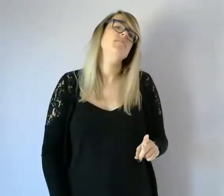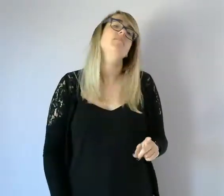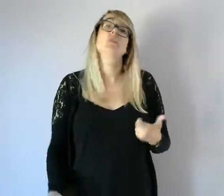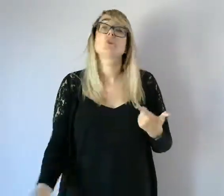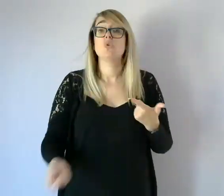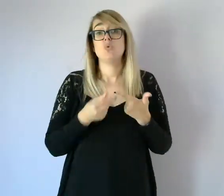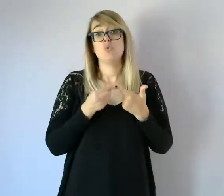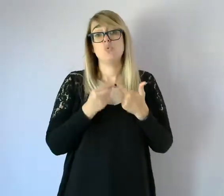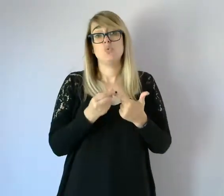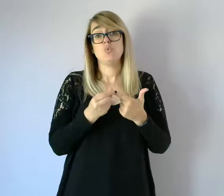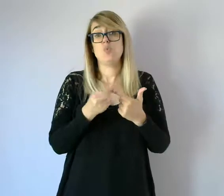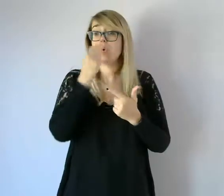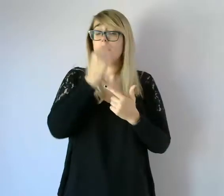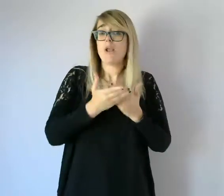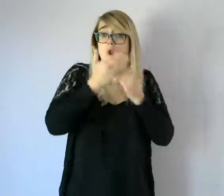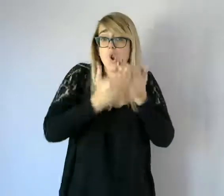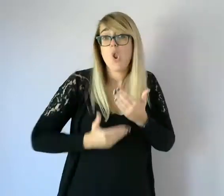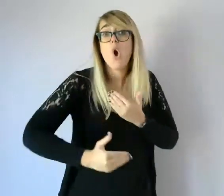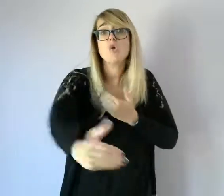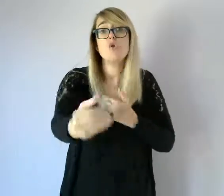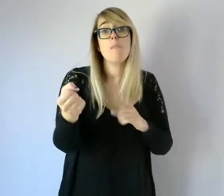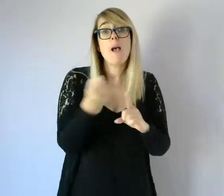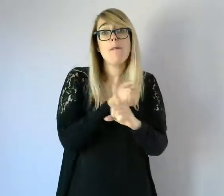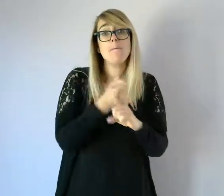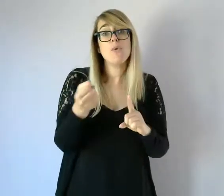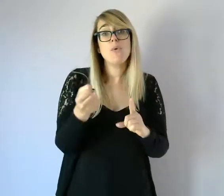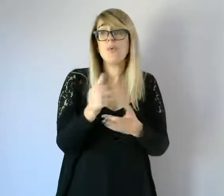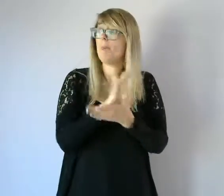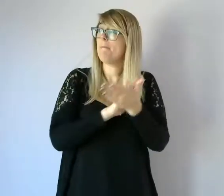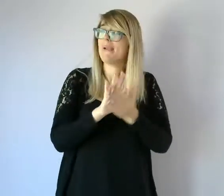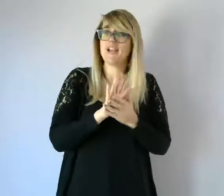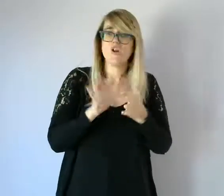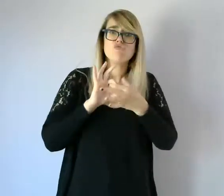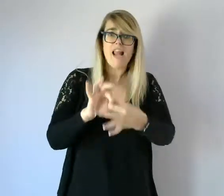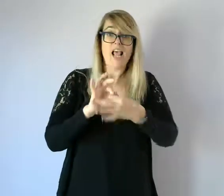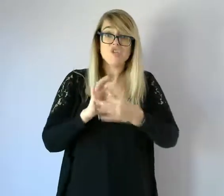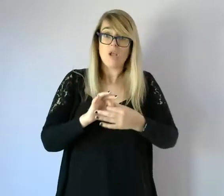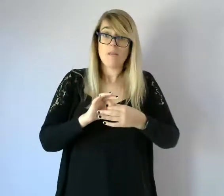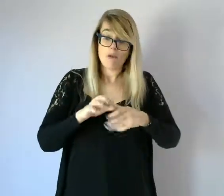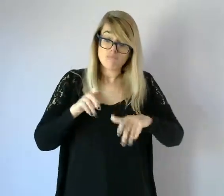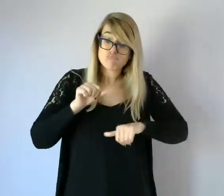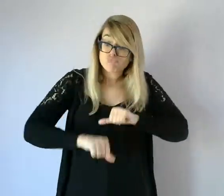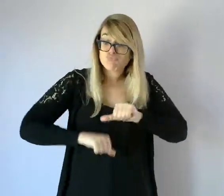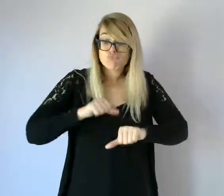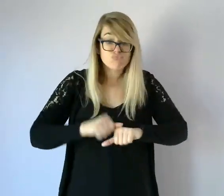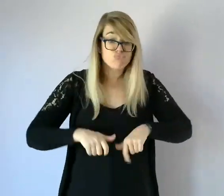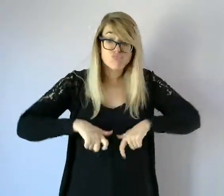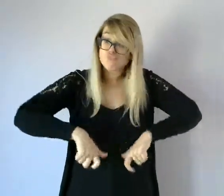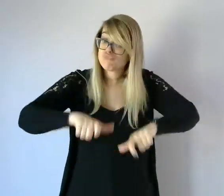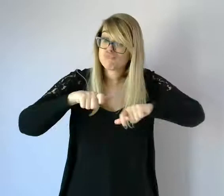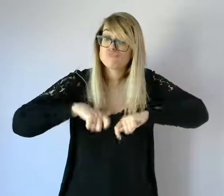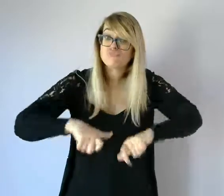2. Long-term abuse in the context of an ongoing relationship, such as domestic abuse.